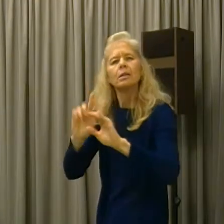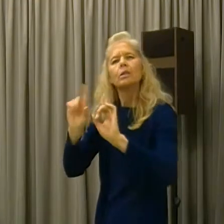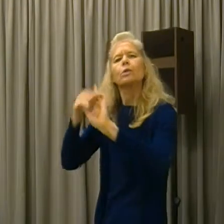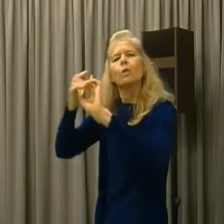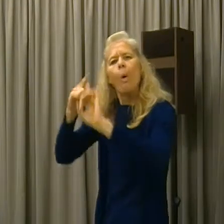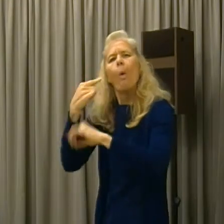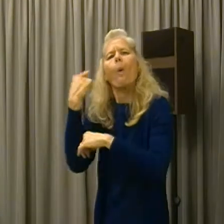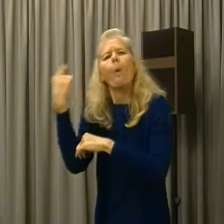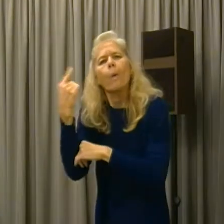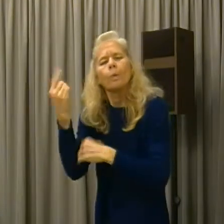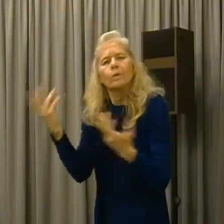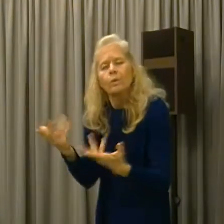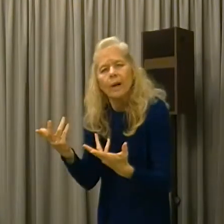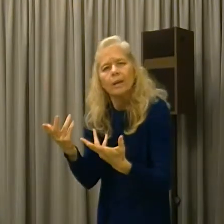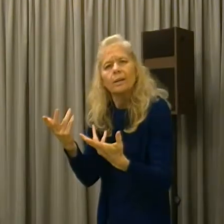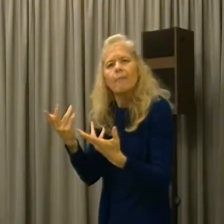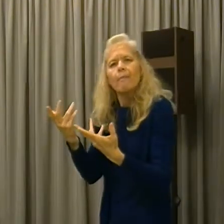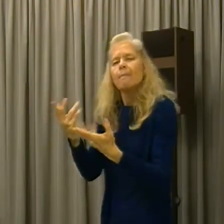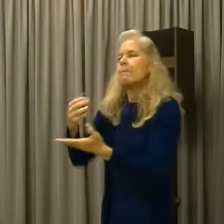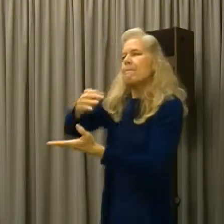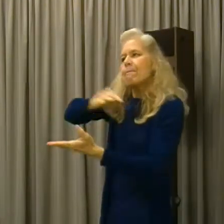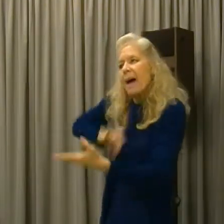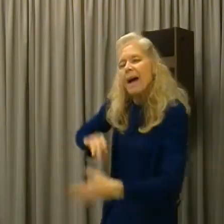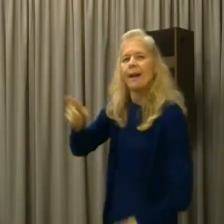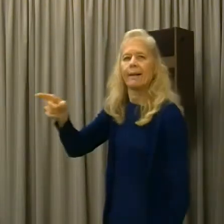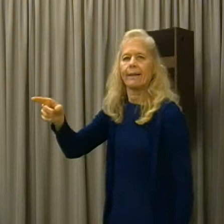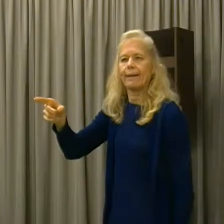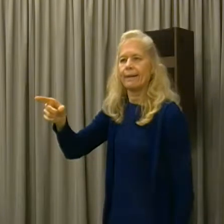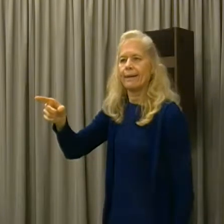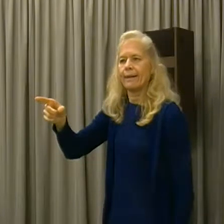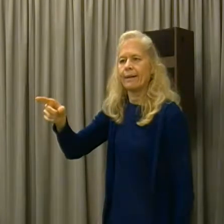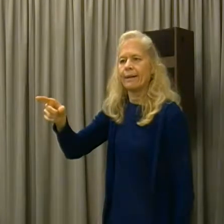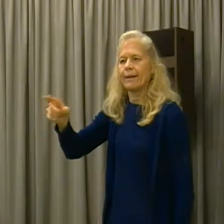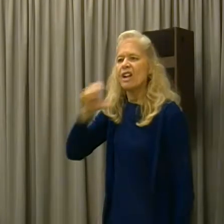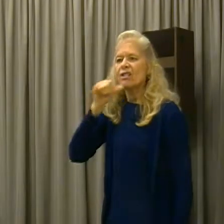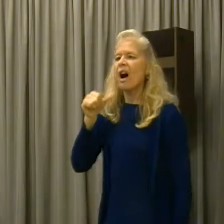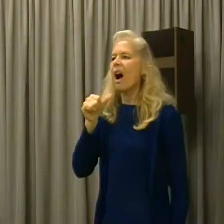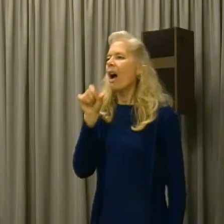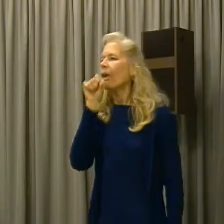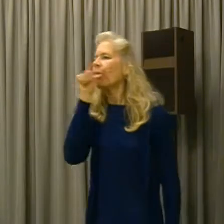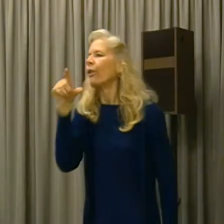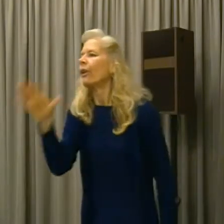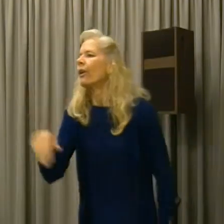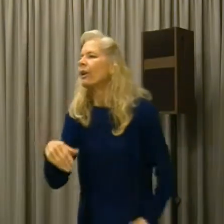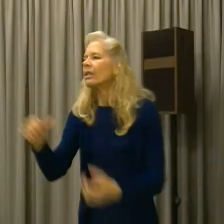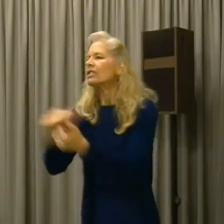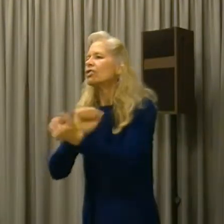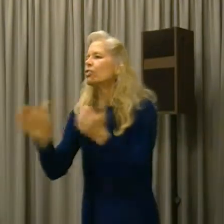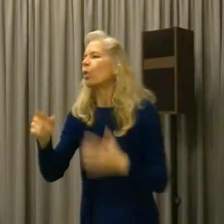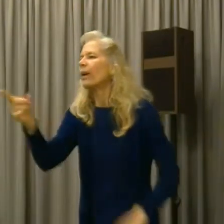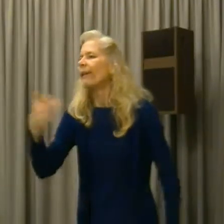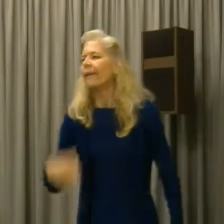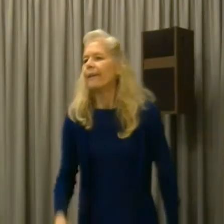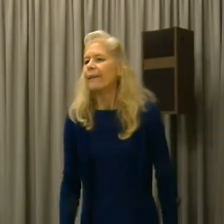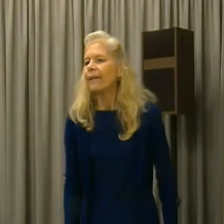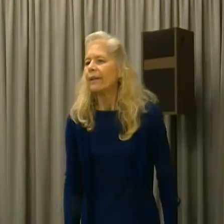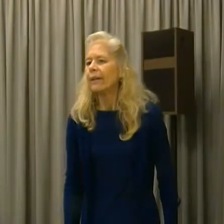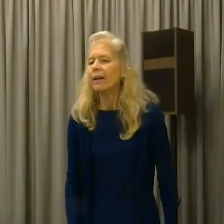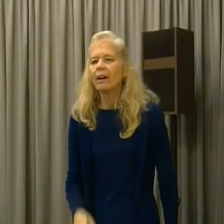We are not to say things that would just destroy somebody to no avail. Yes, sometimes we need to be